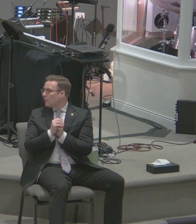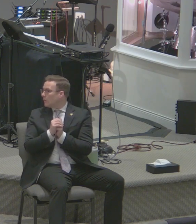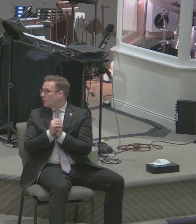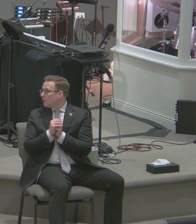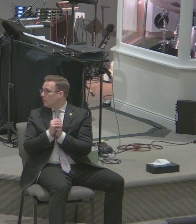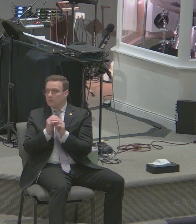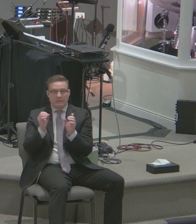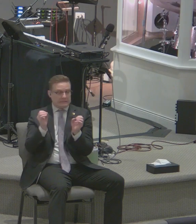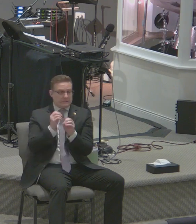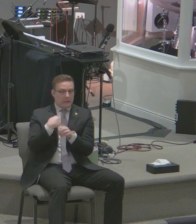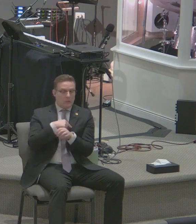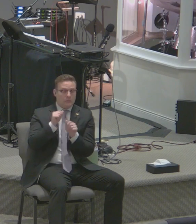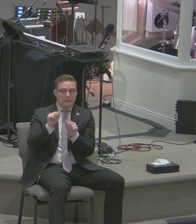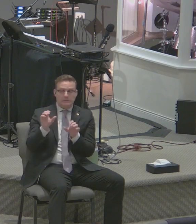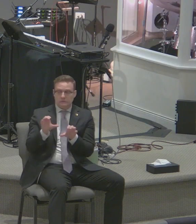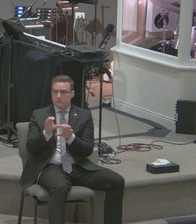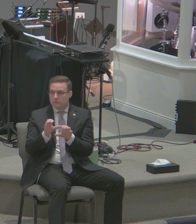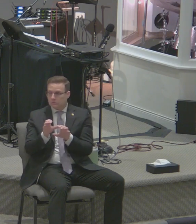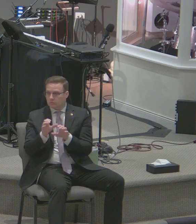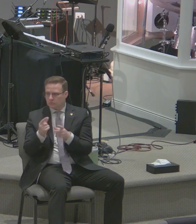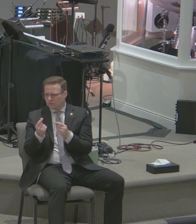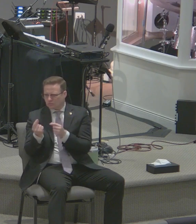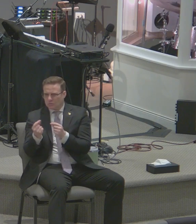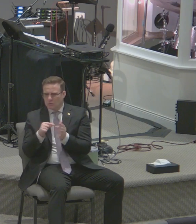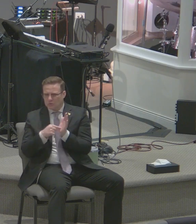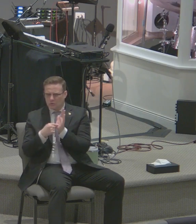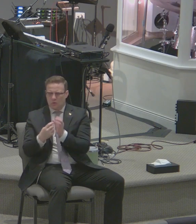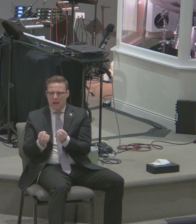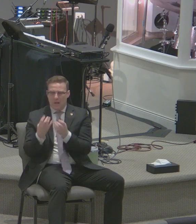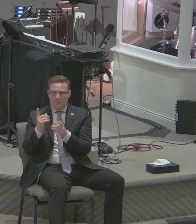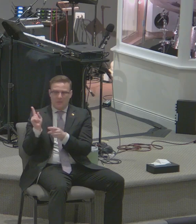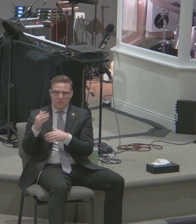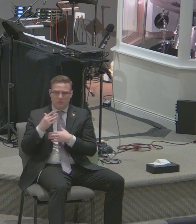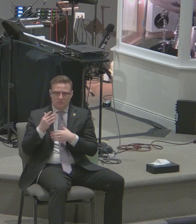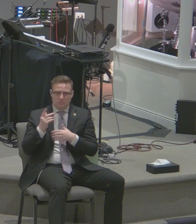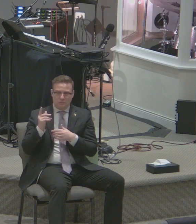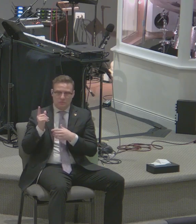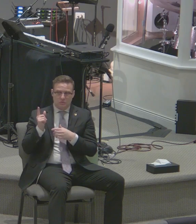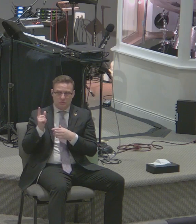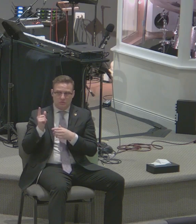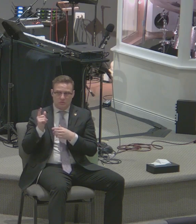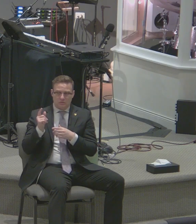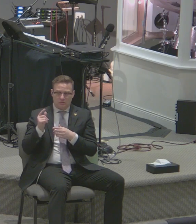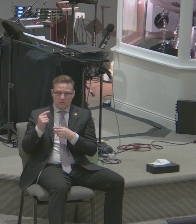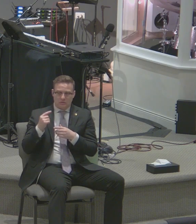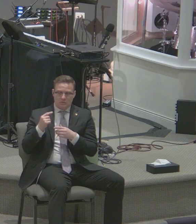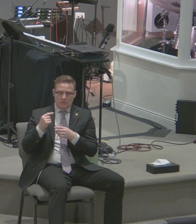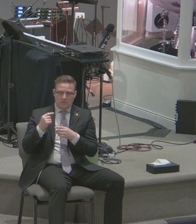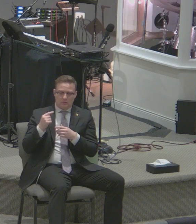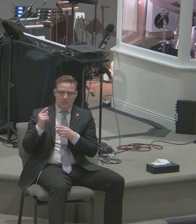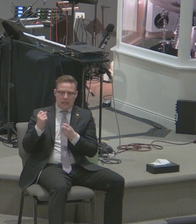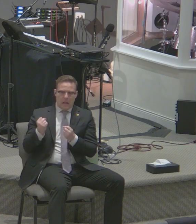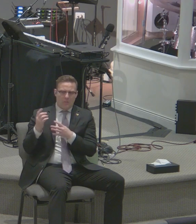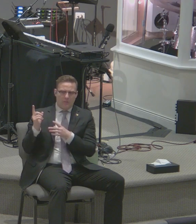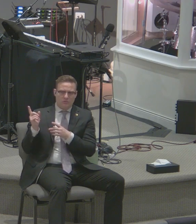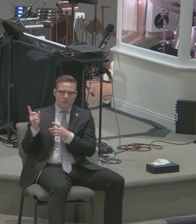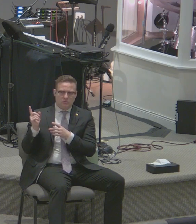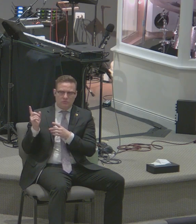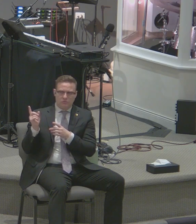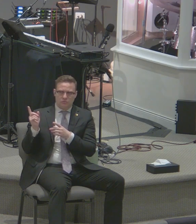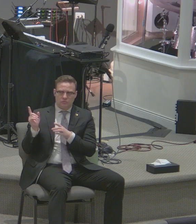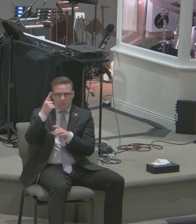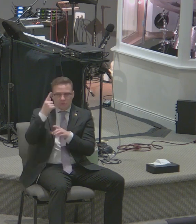there's nothing that we could do, I think, to really show how much you mean to us. But we're going to try.